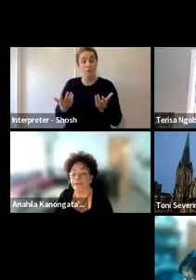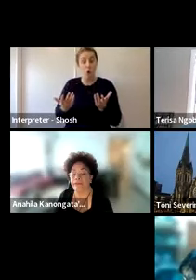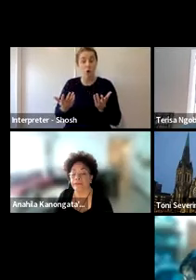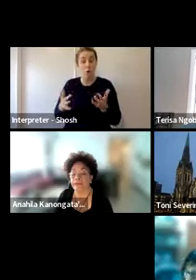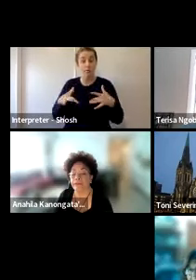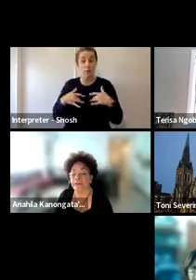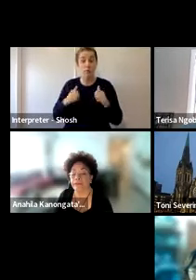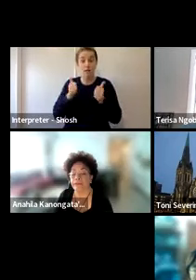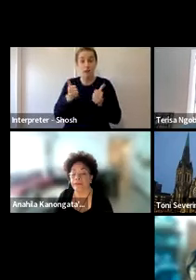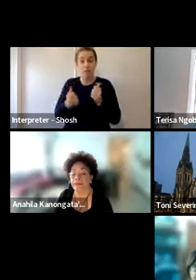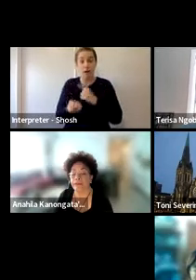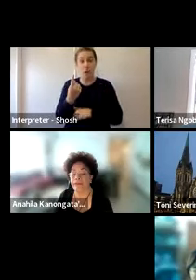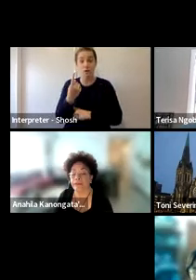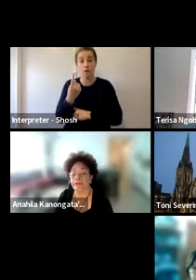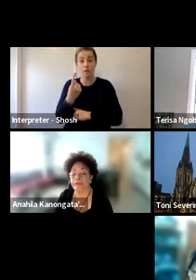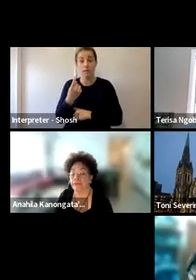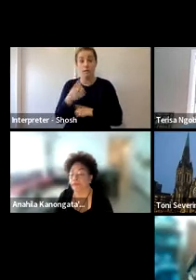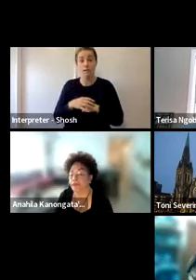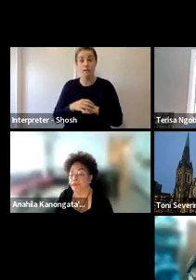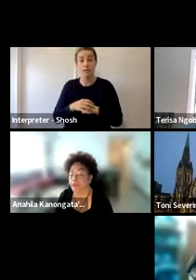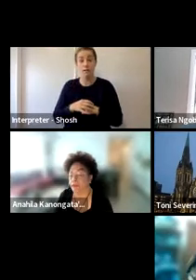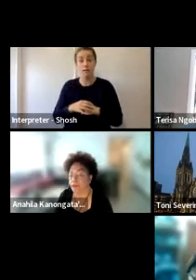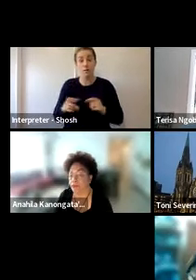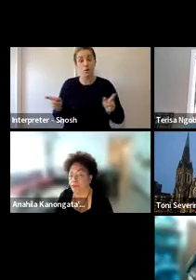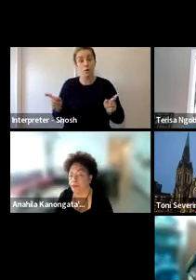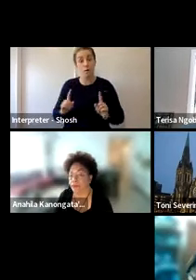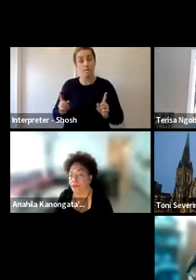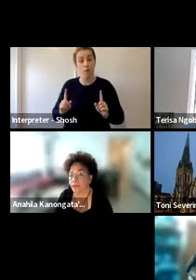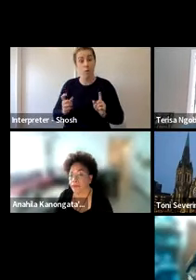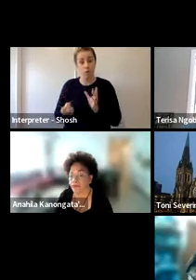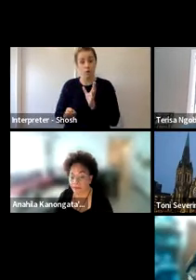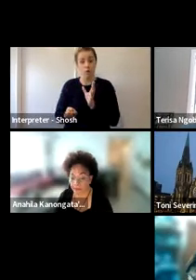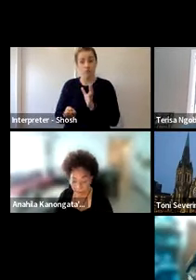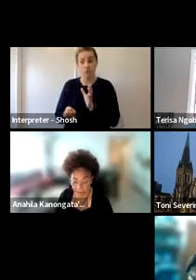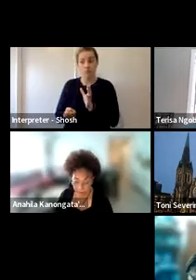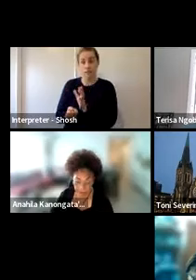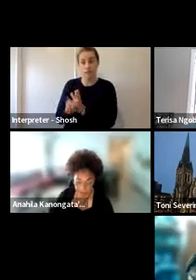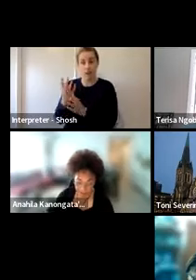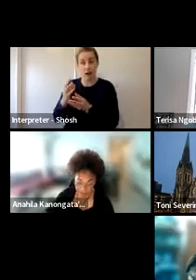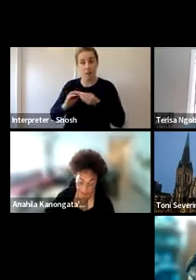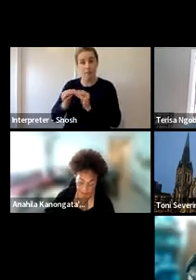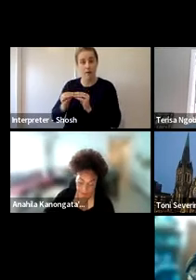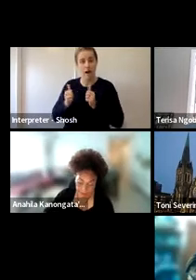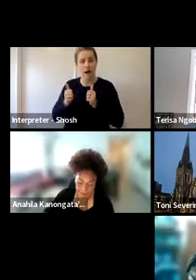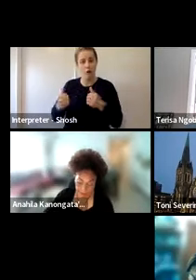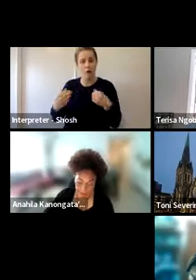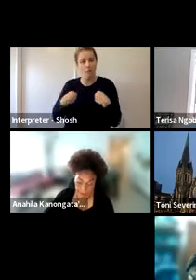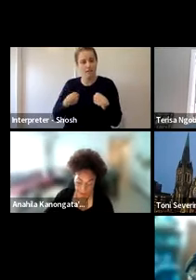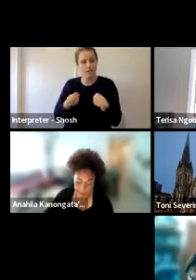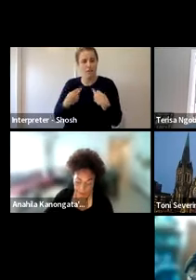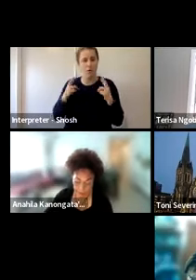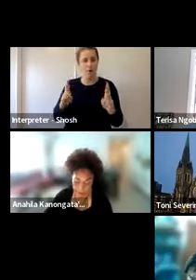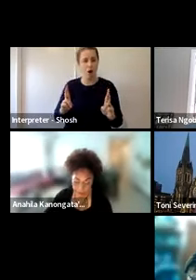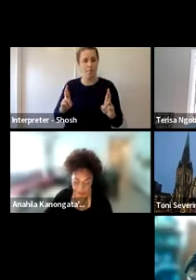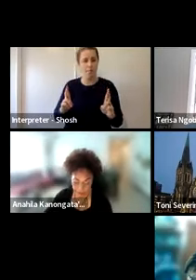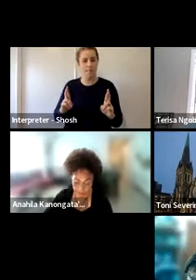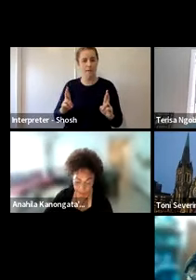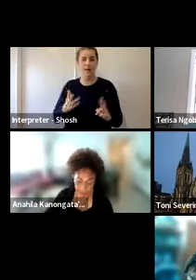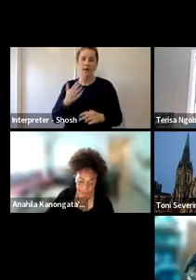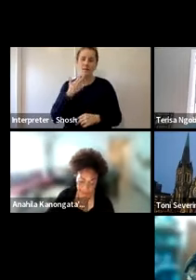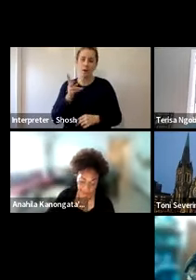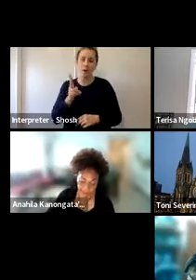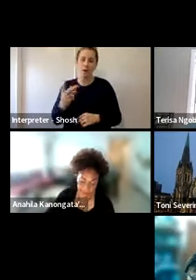great opportunity to develop a good business, surely. Sure. Hey, thanks so